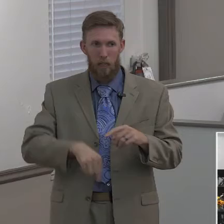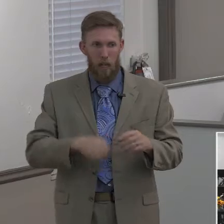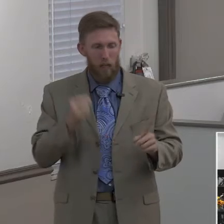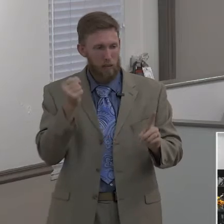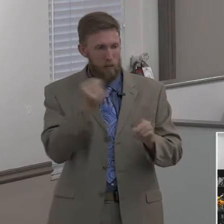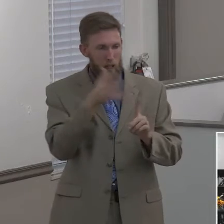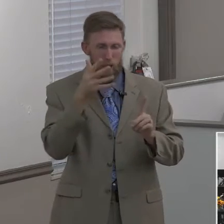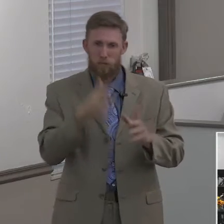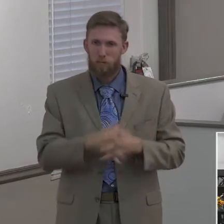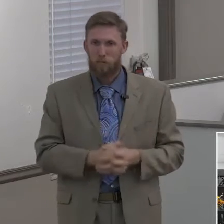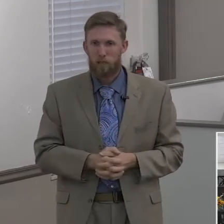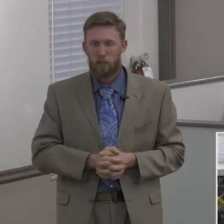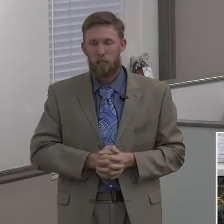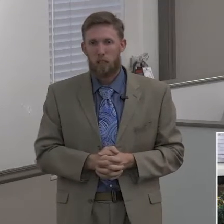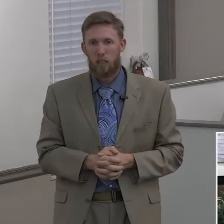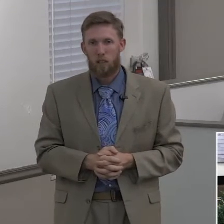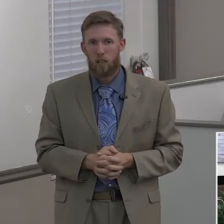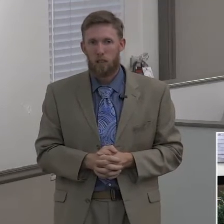Well,